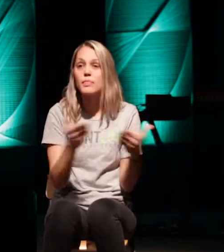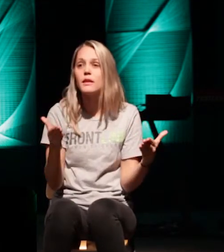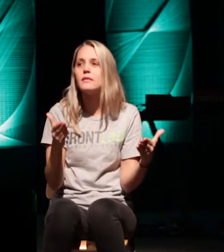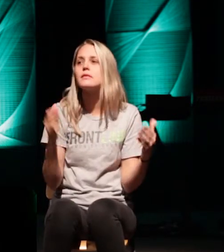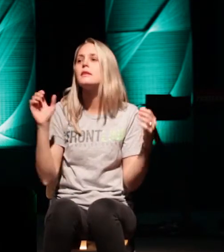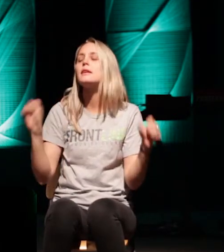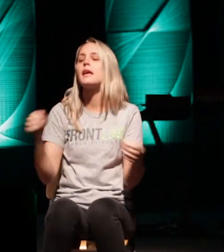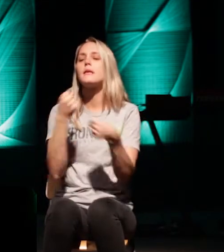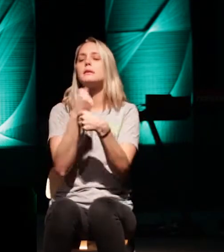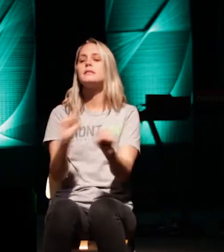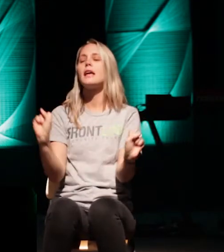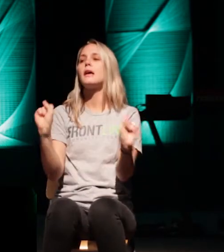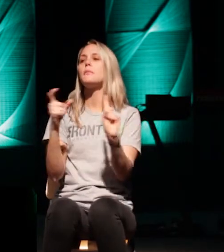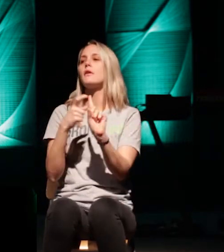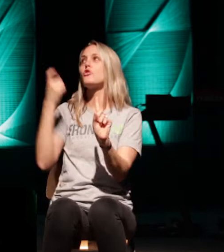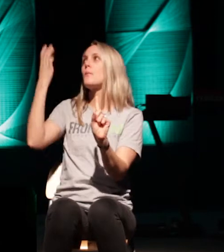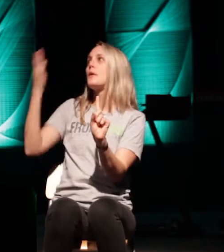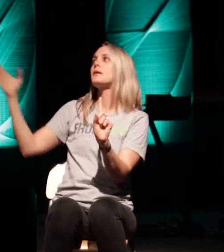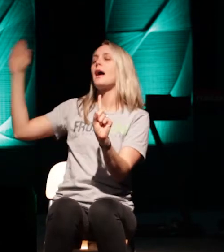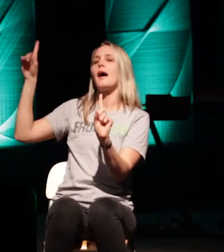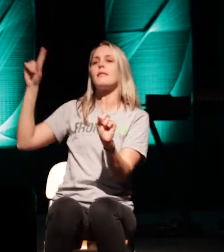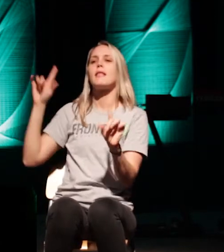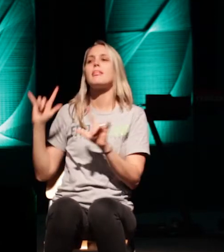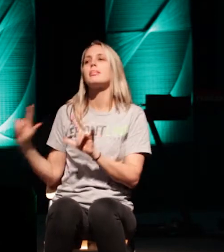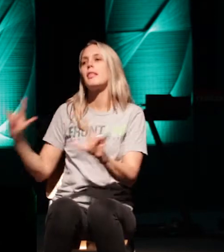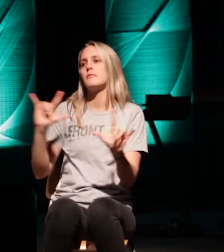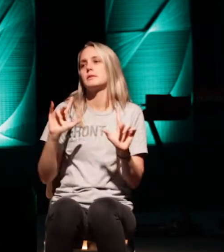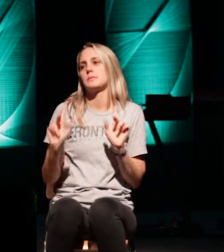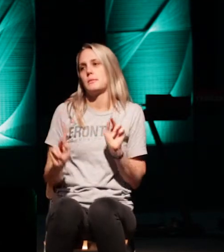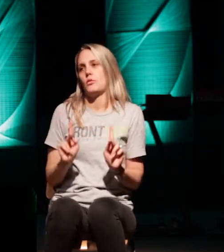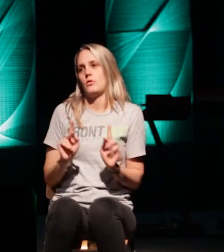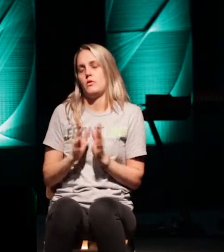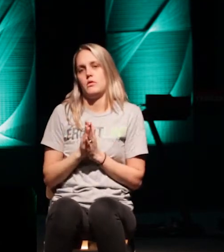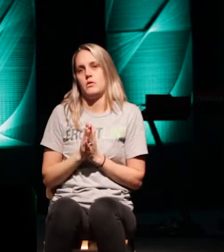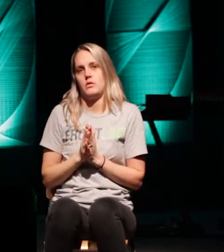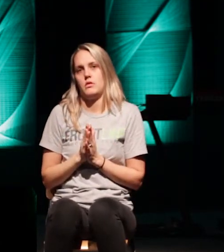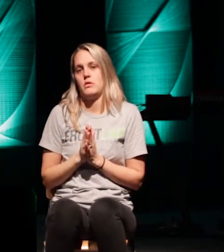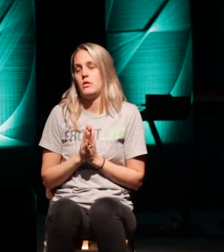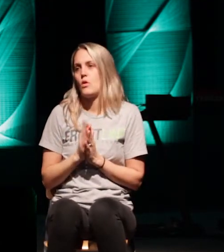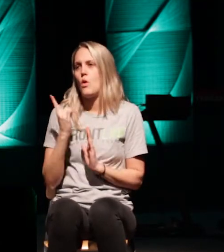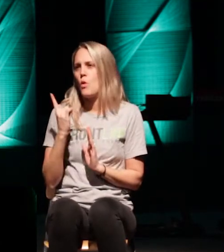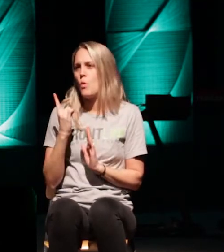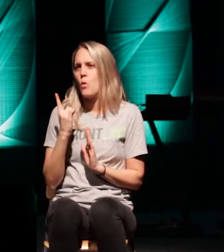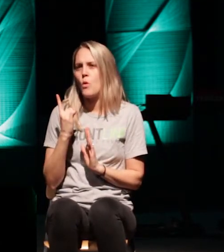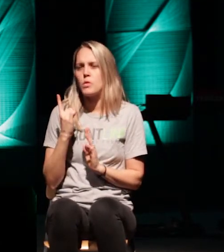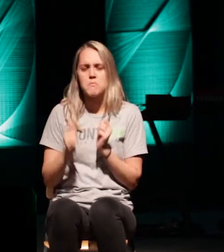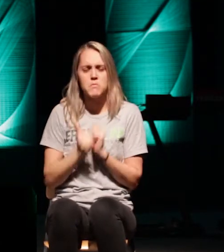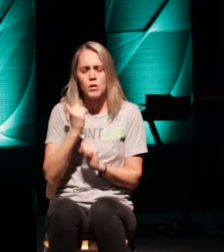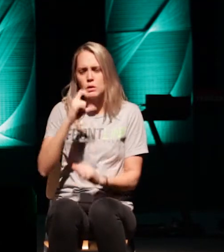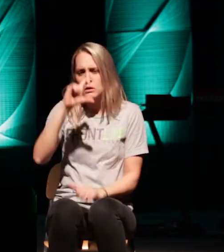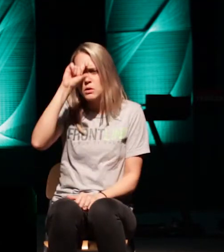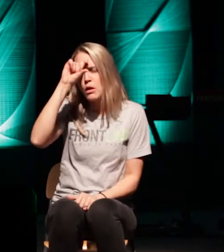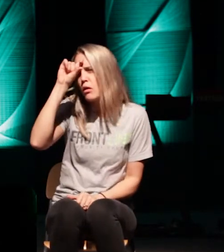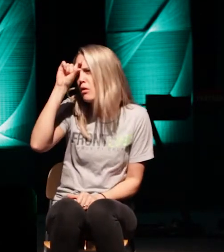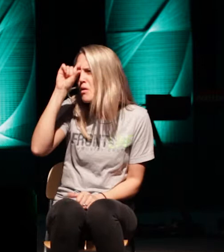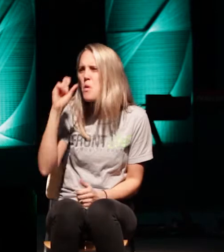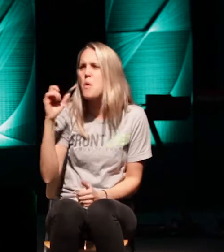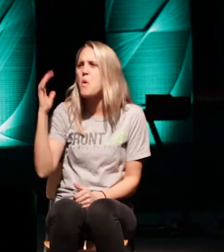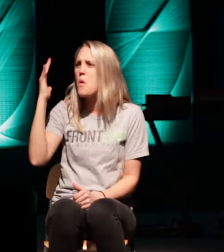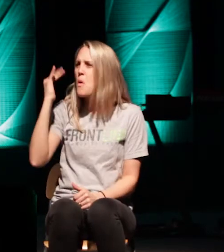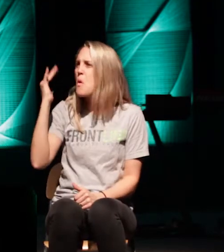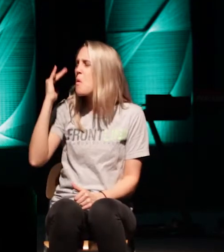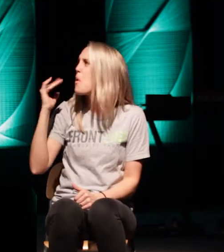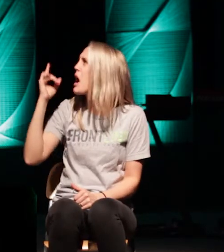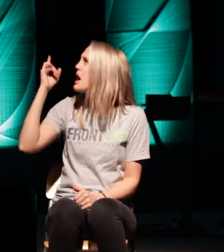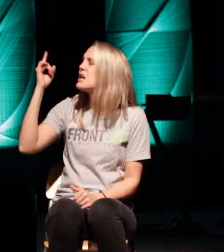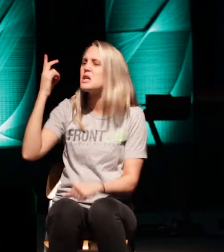God who loves people. And one of the great mysteries is why he uses broken and messed